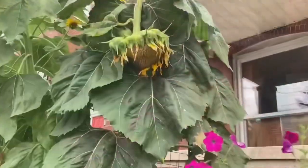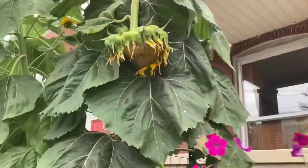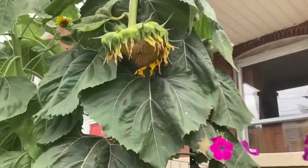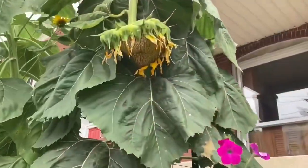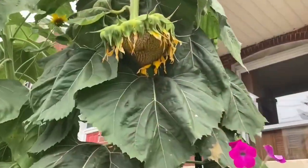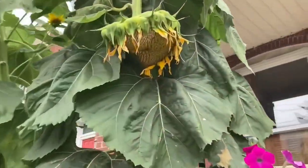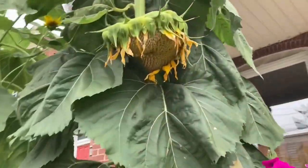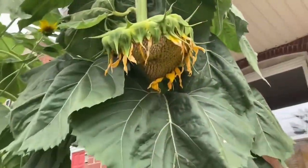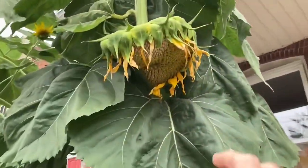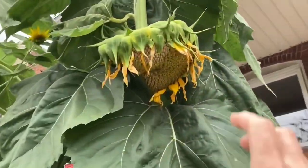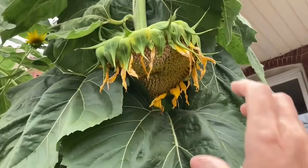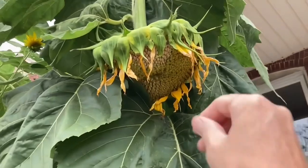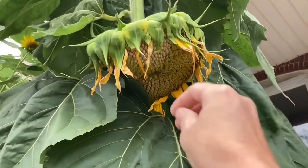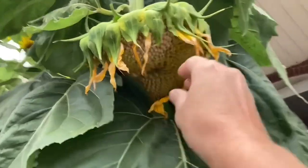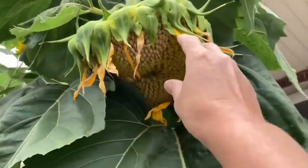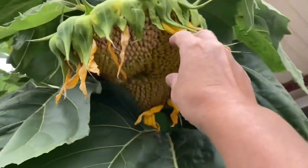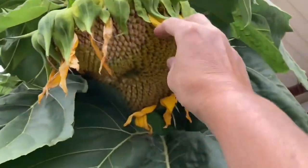how you know.